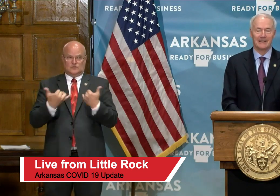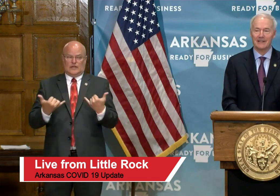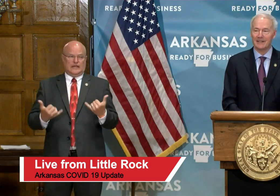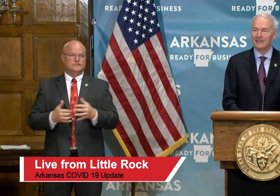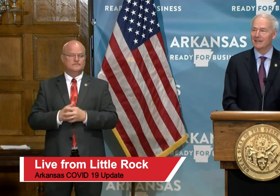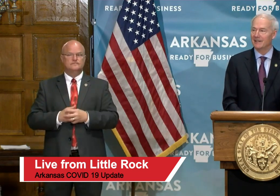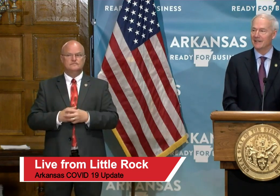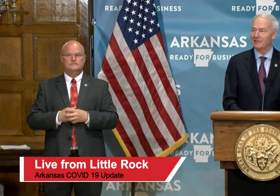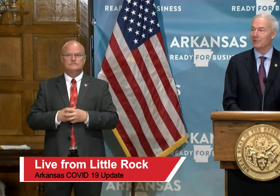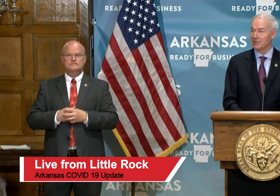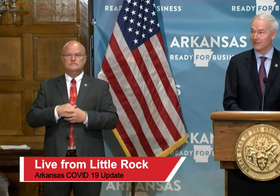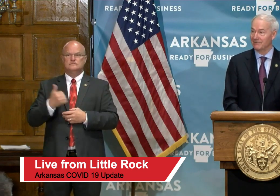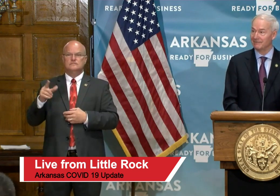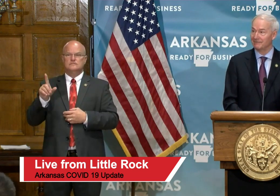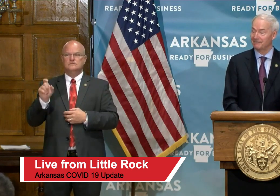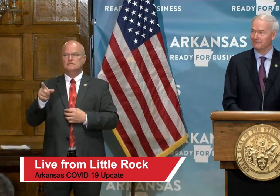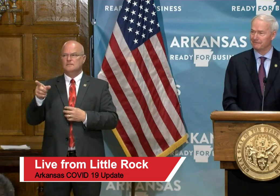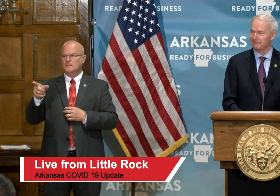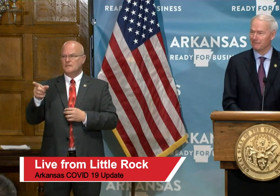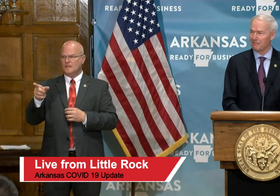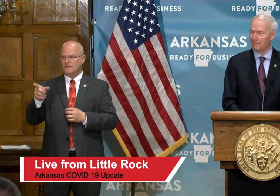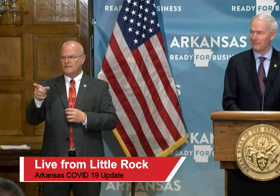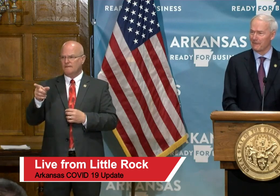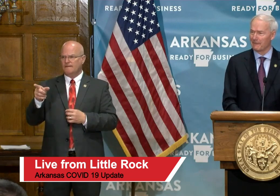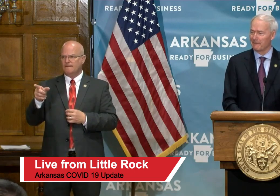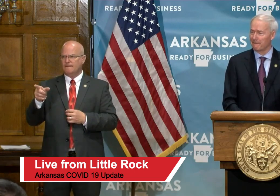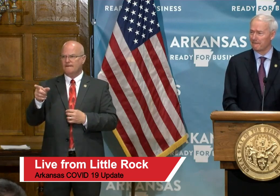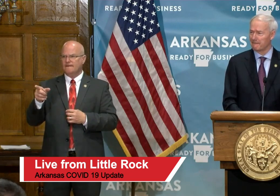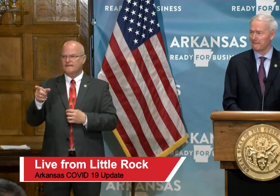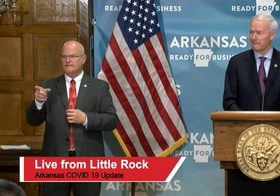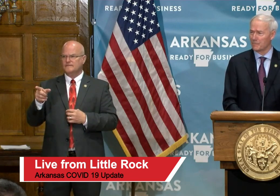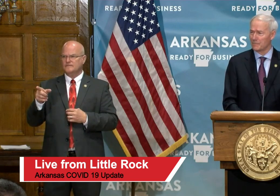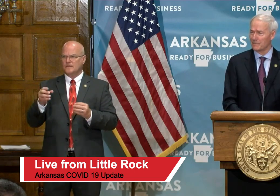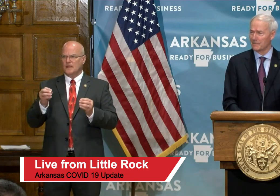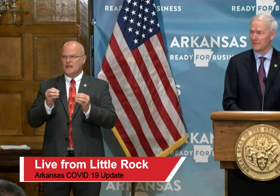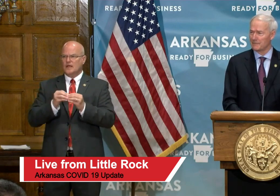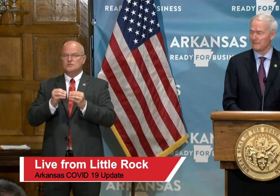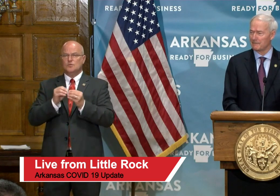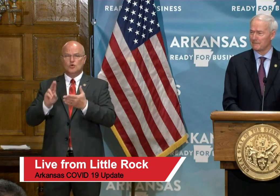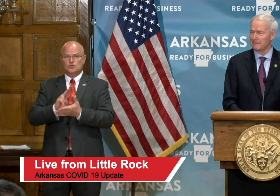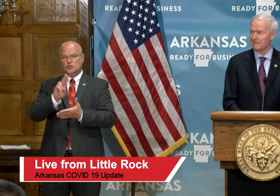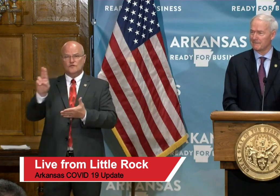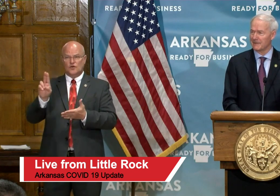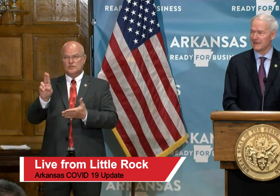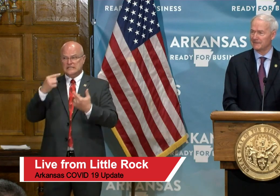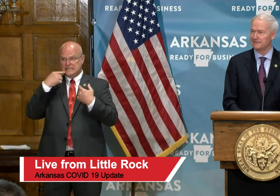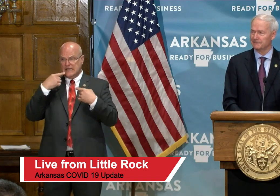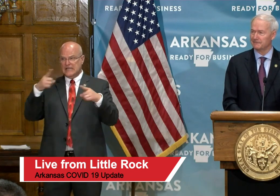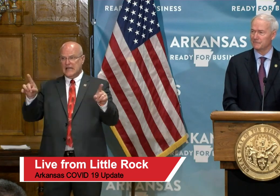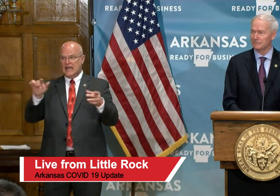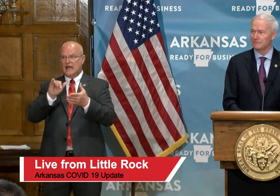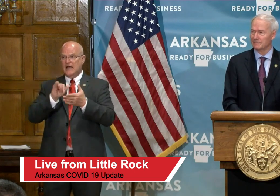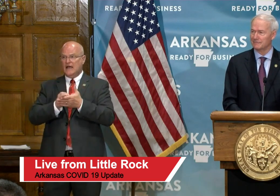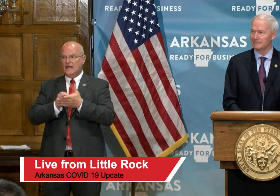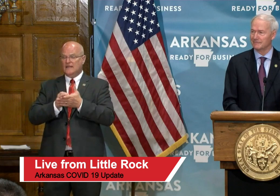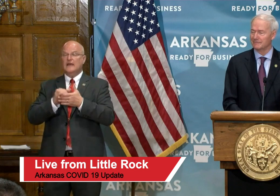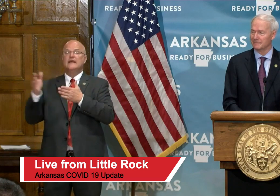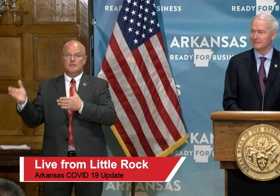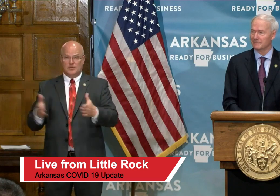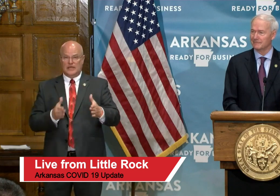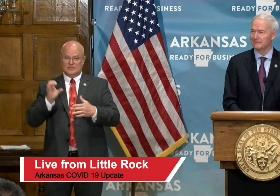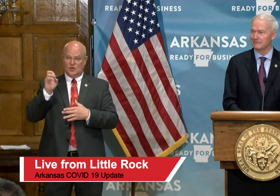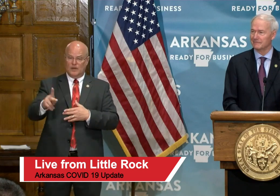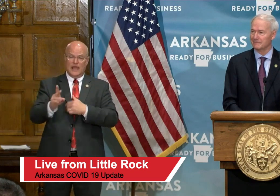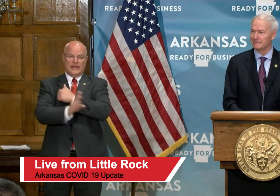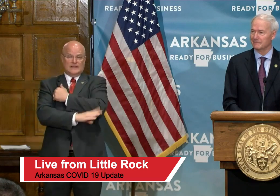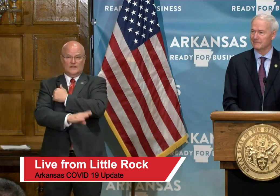there. Another question? Governor, as more universities announce that they plan to go back to school